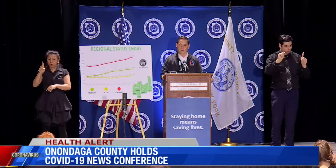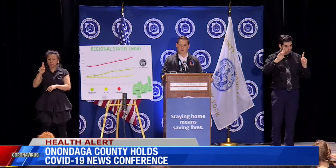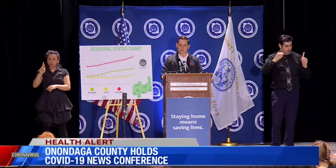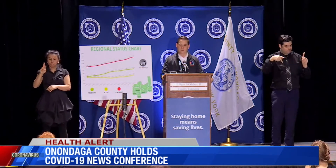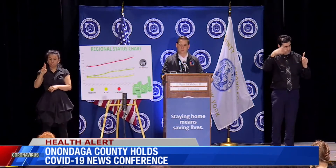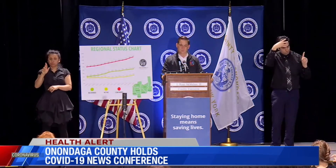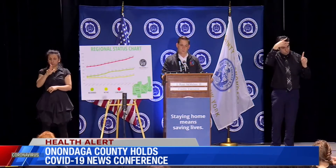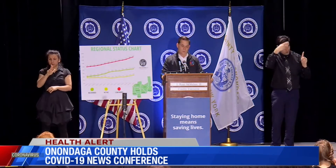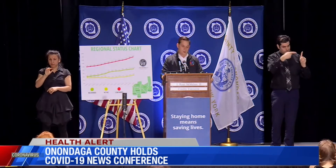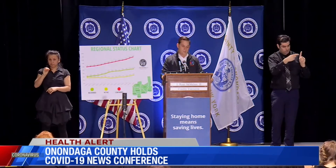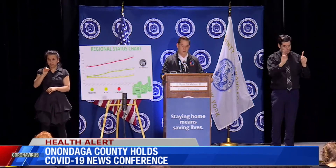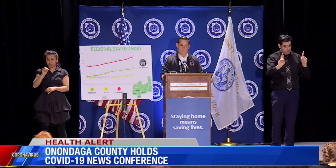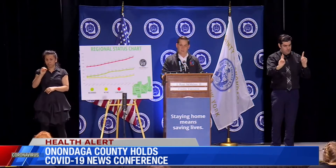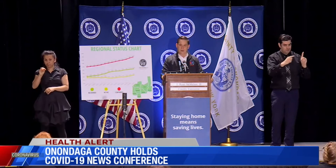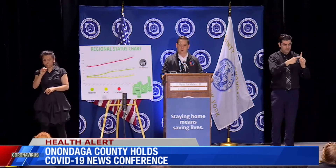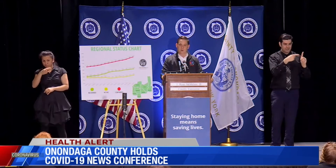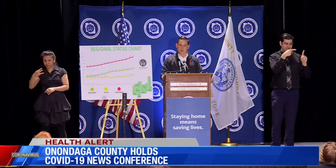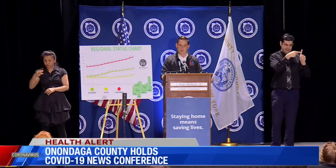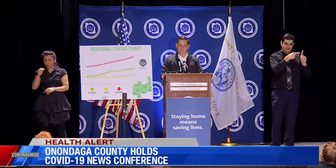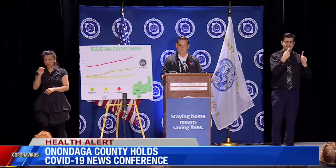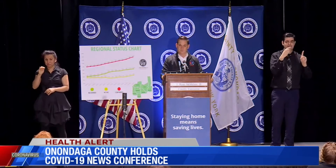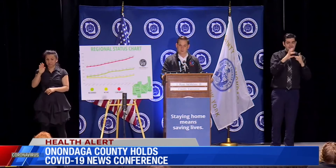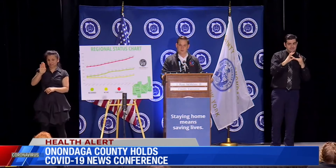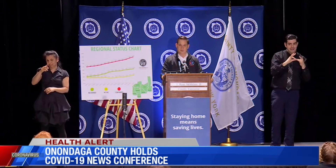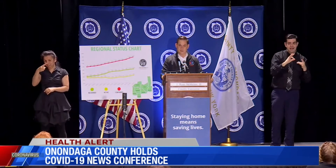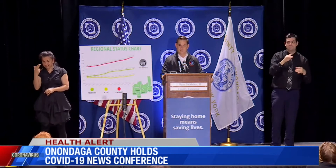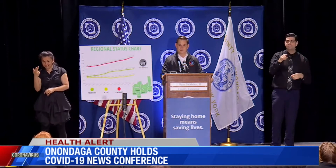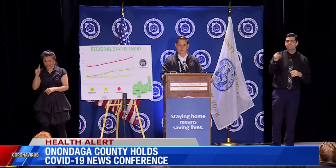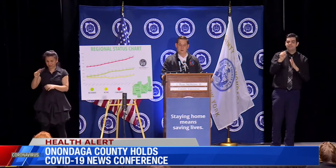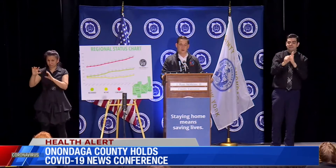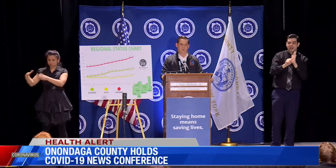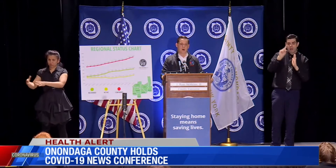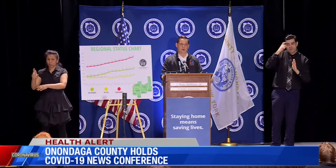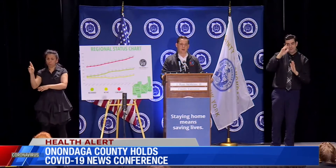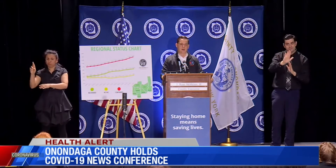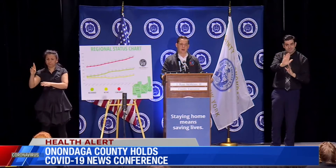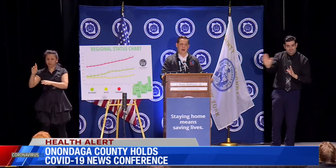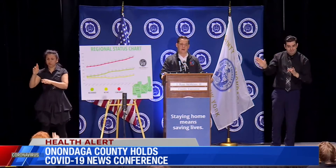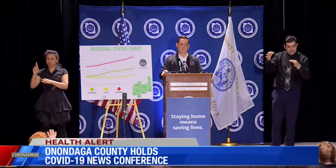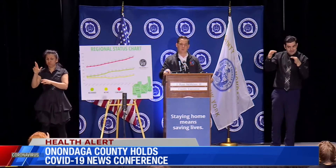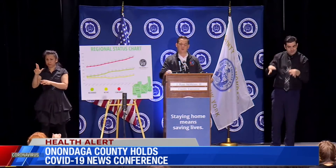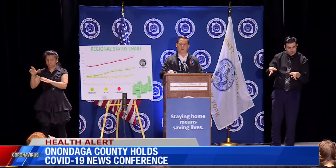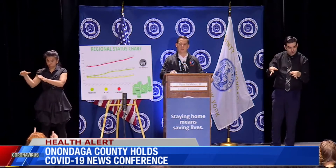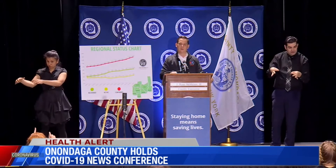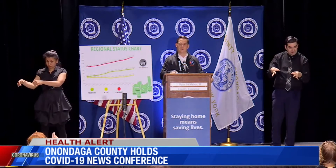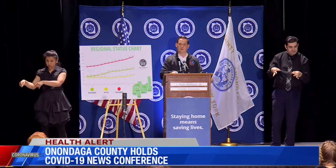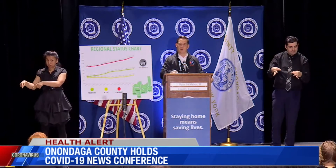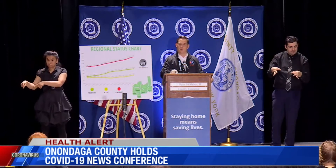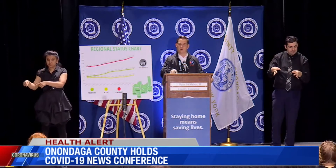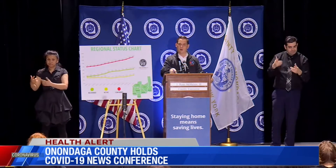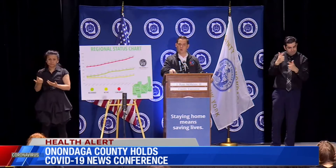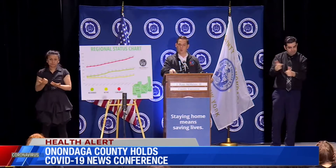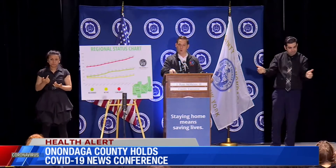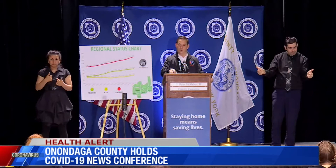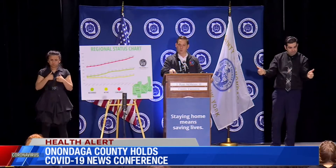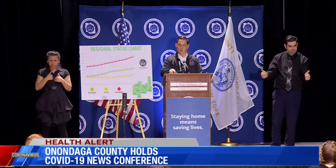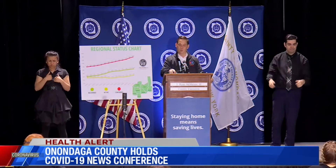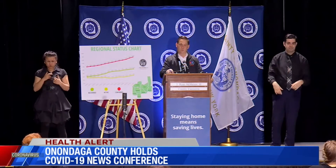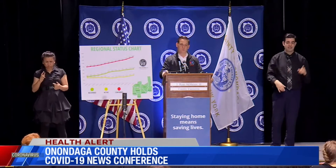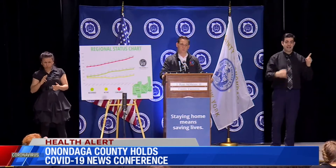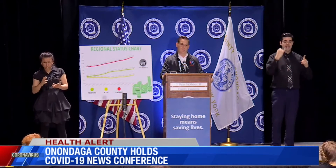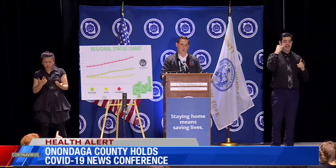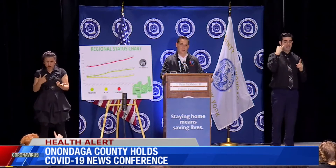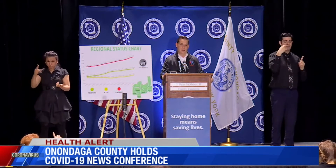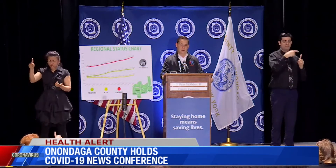through the counties, maybe my plan would look a little different than the states. But we've been given a framework that we're going to work